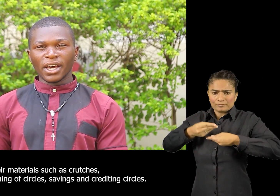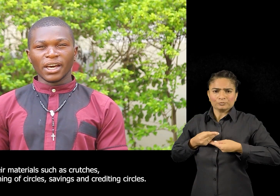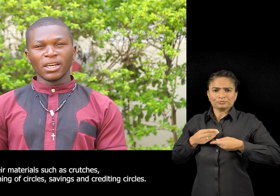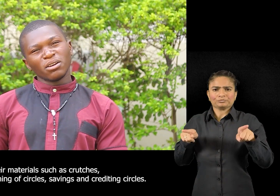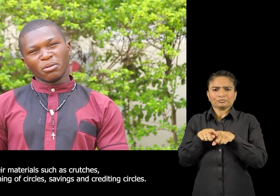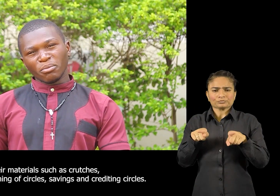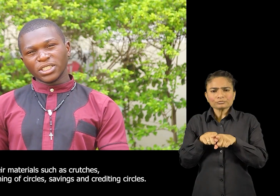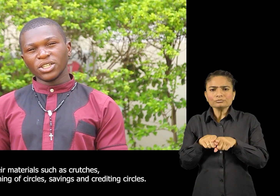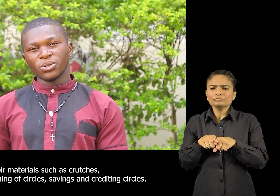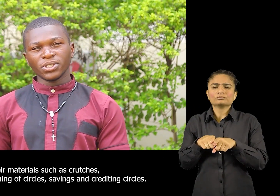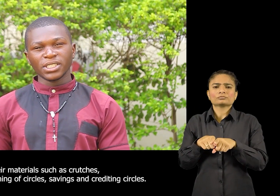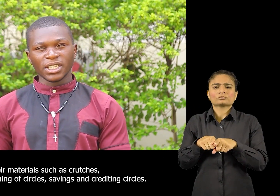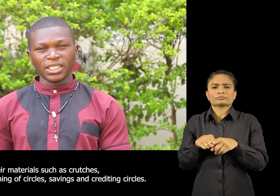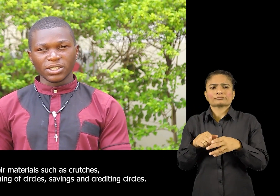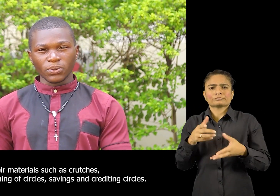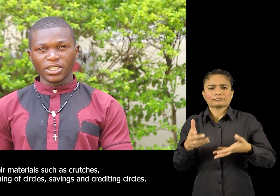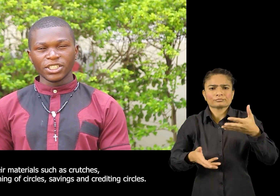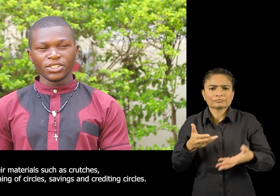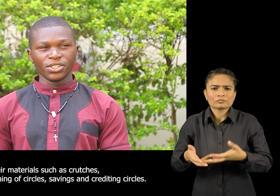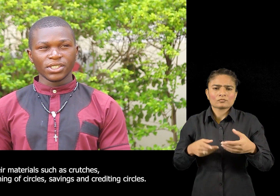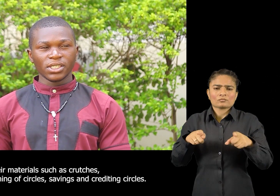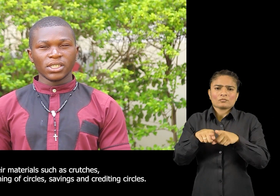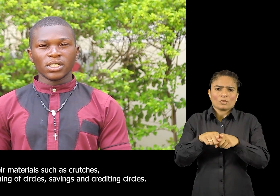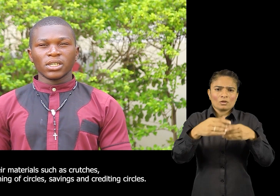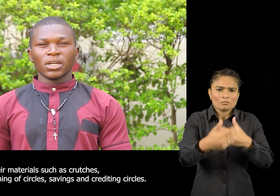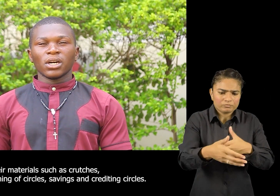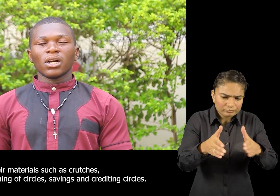of the materials such as brushes,